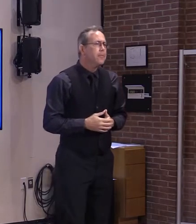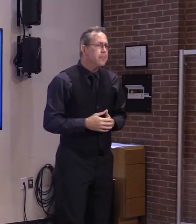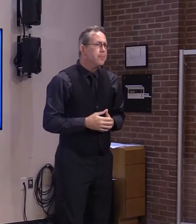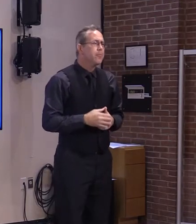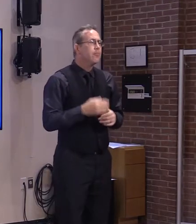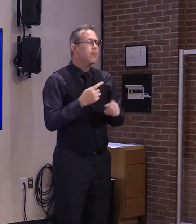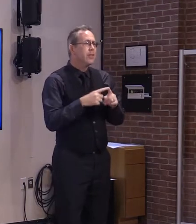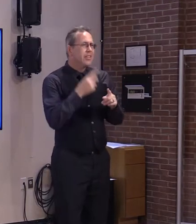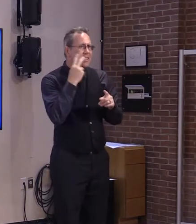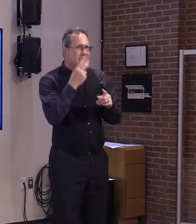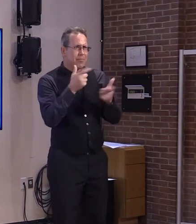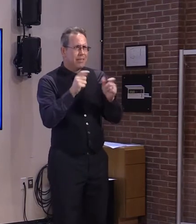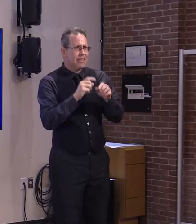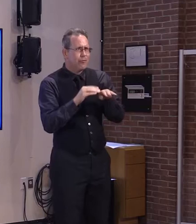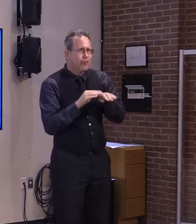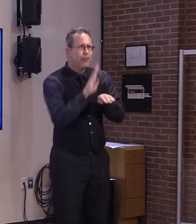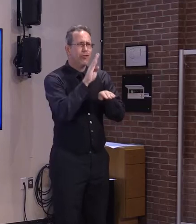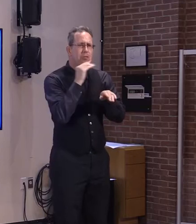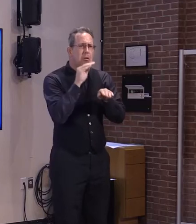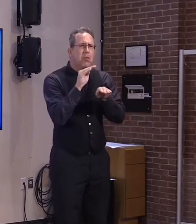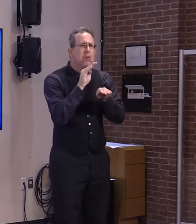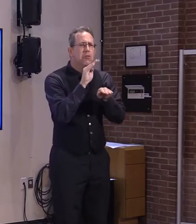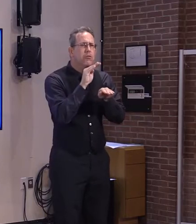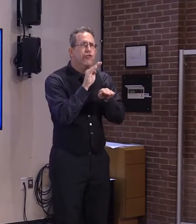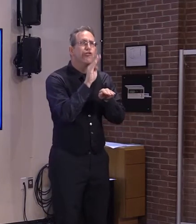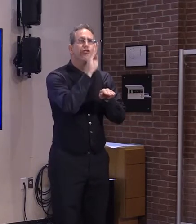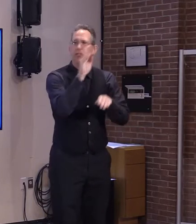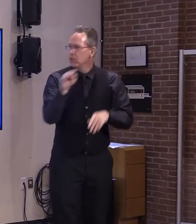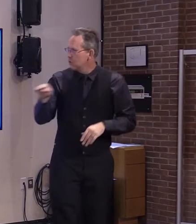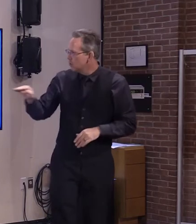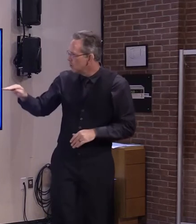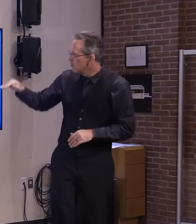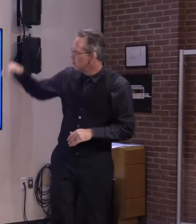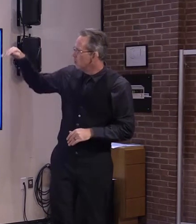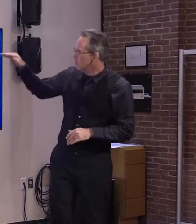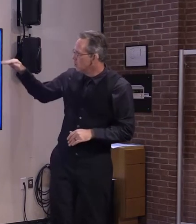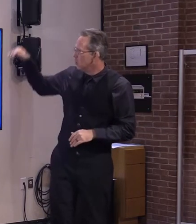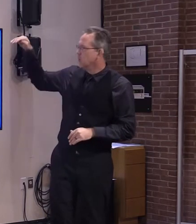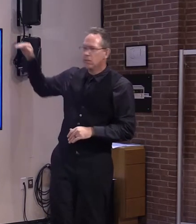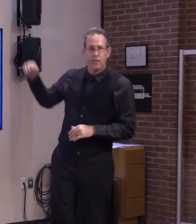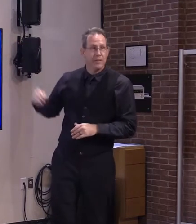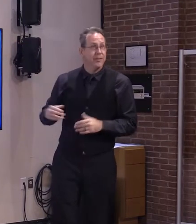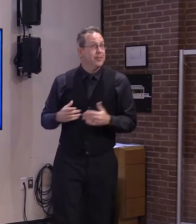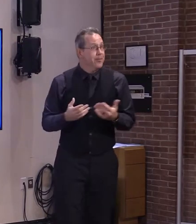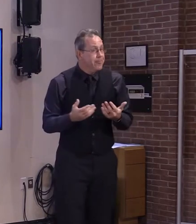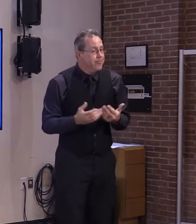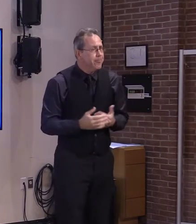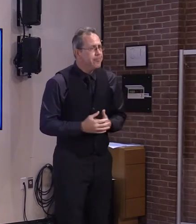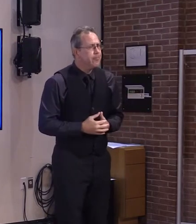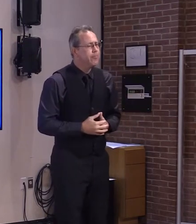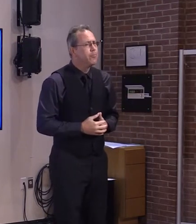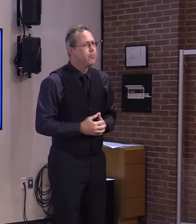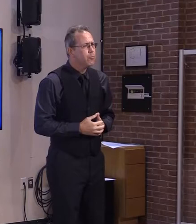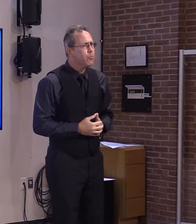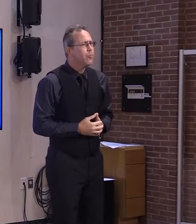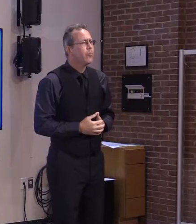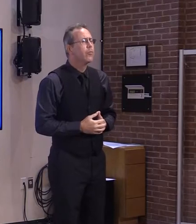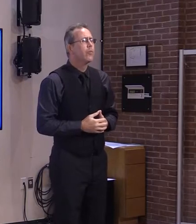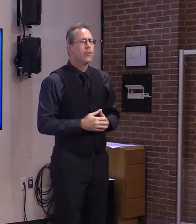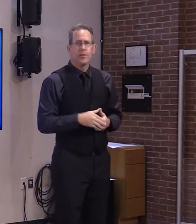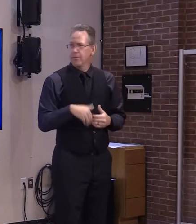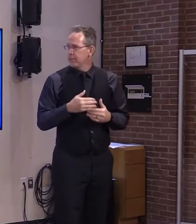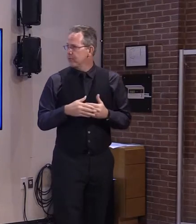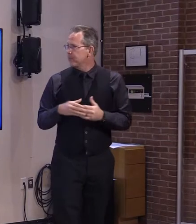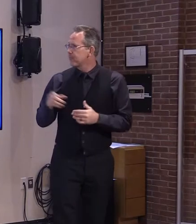last 5 to 6 weeks, while that not fully vaccinated rate has continued to rise. Looking at case counts across